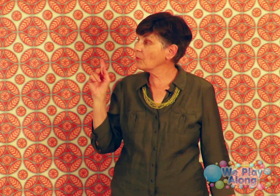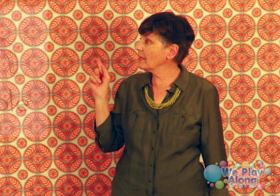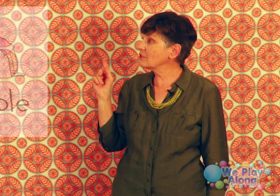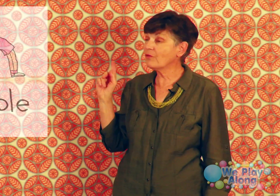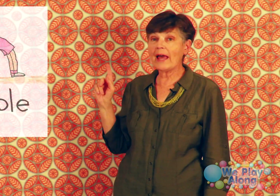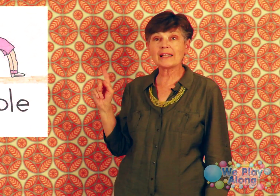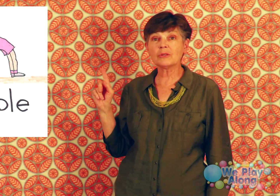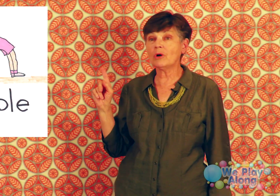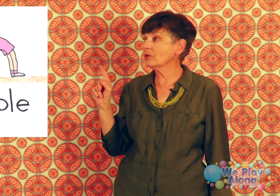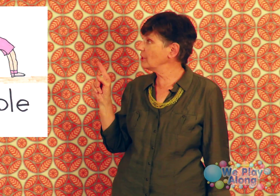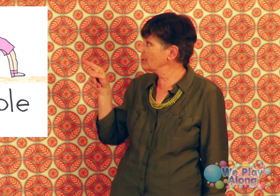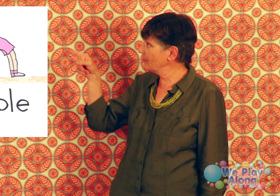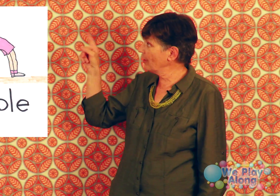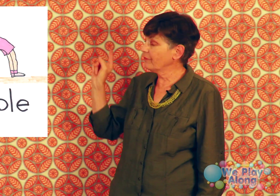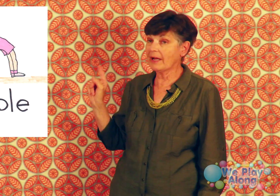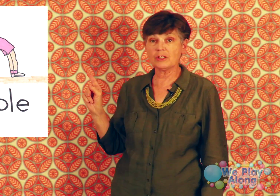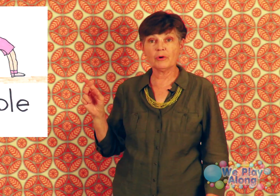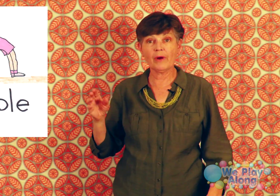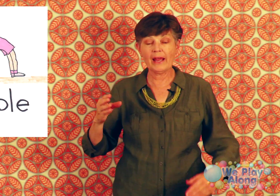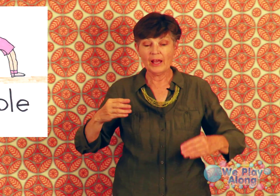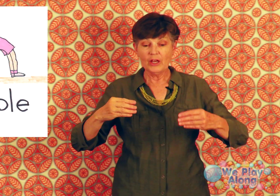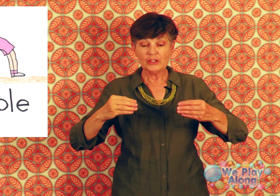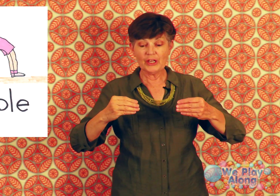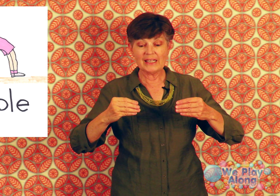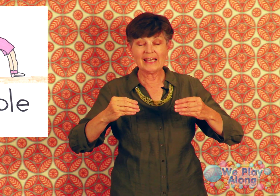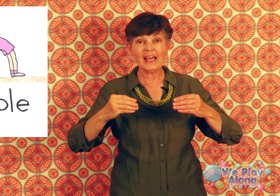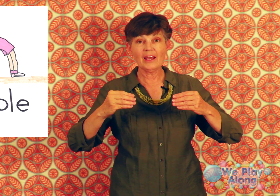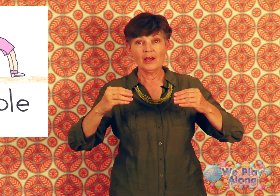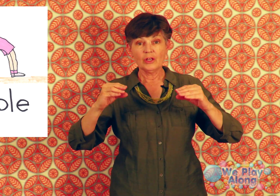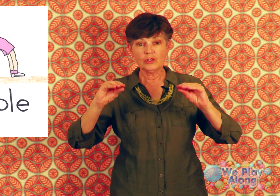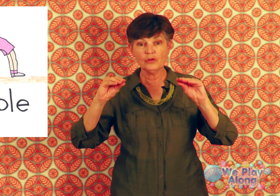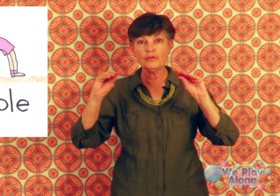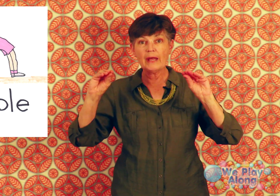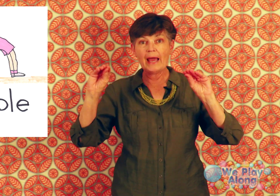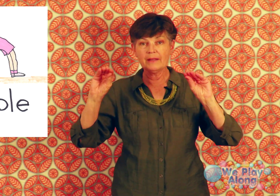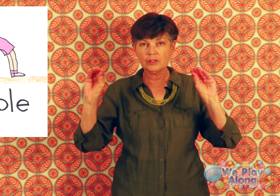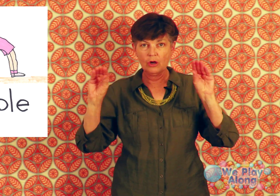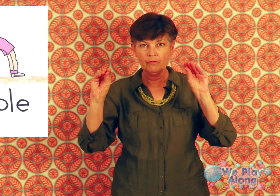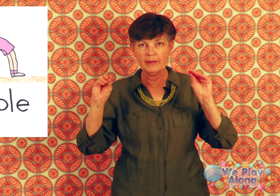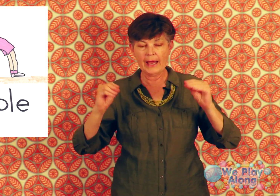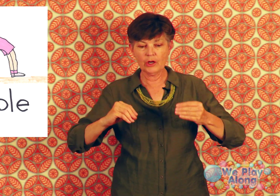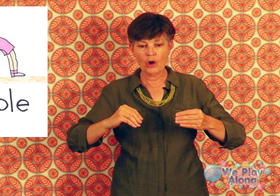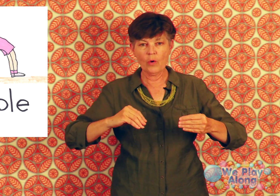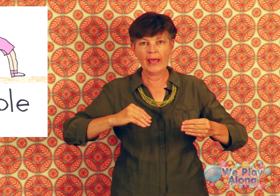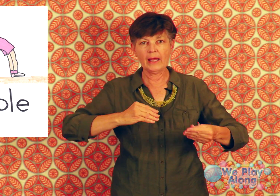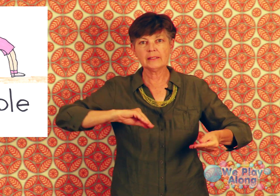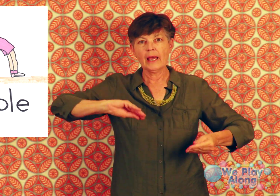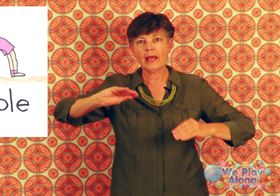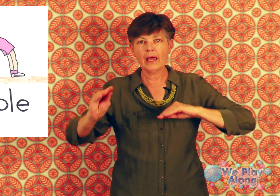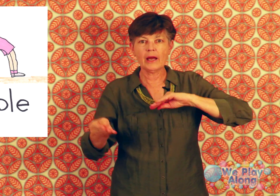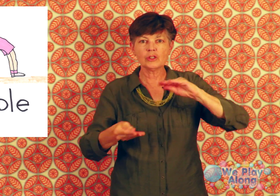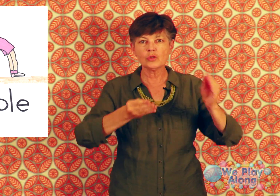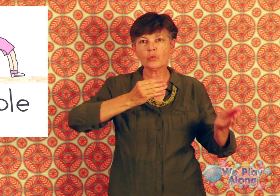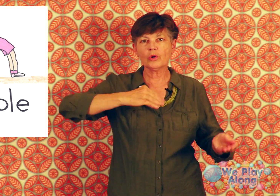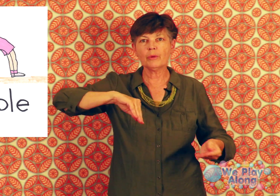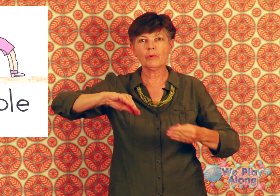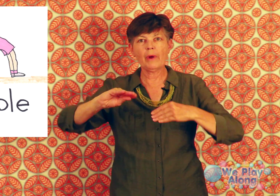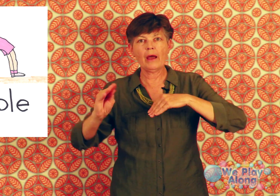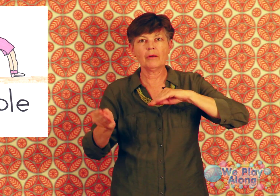one is flexible. She looks very flexible, right? So you're going to take two these are called flattened O hands, and kind of swirl them around,